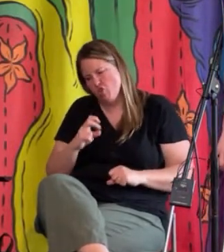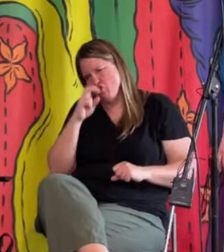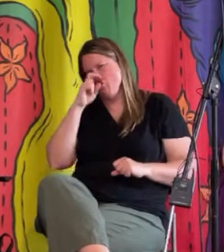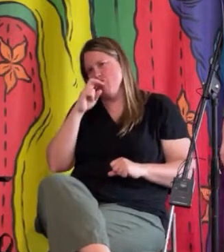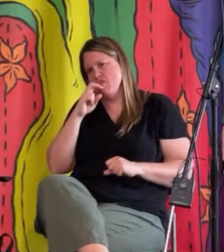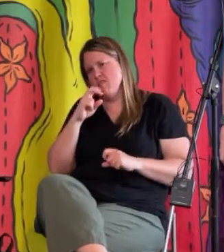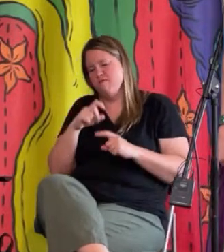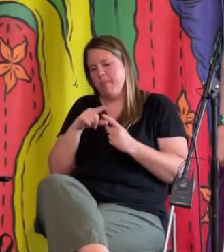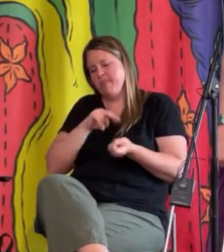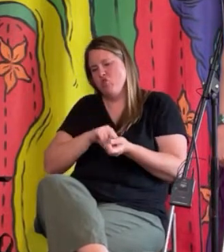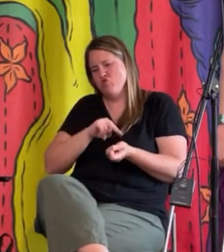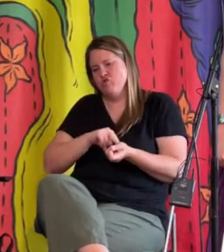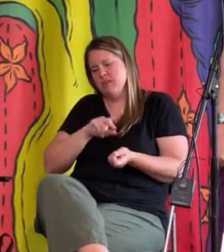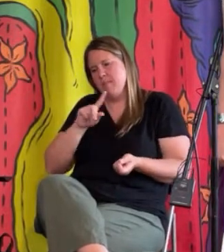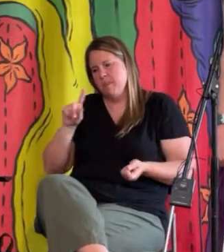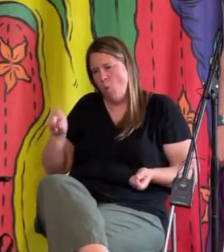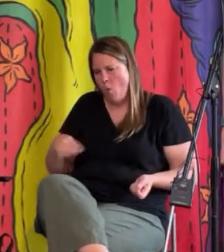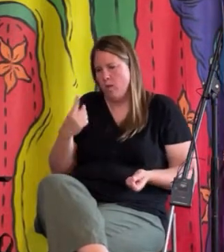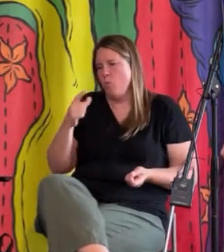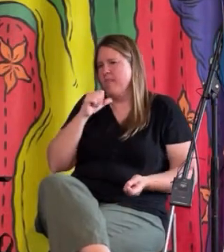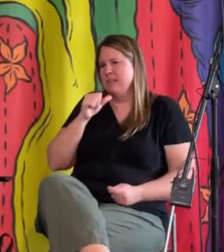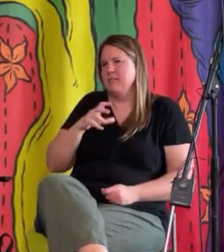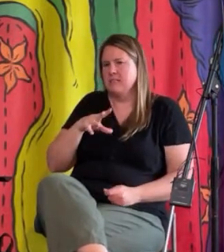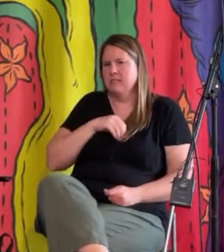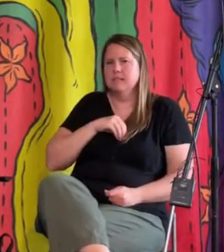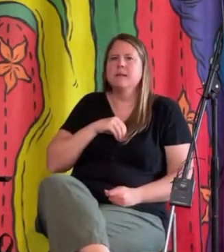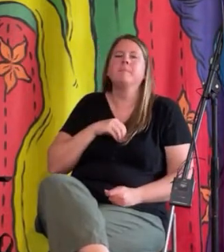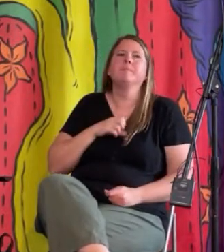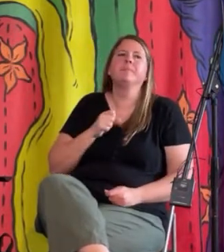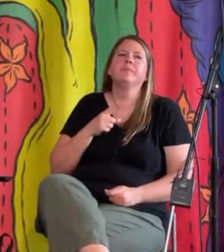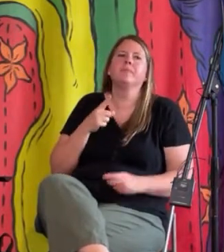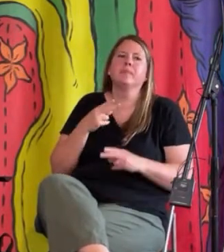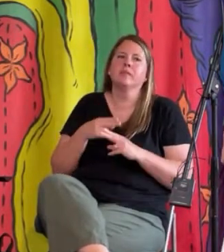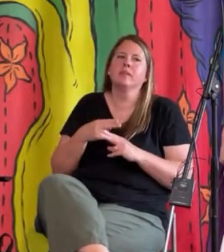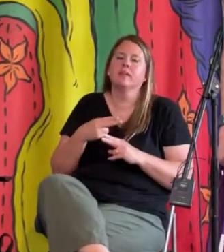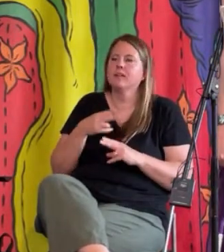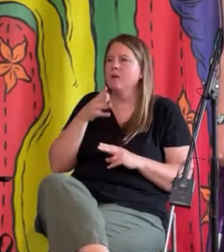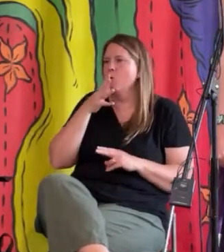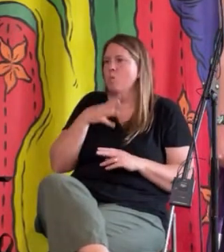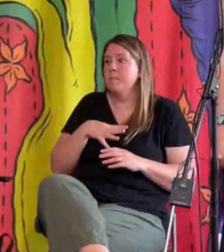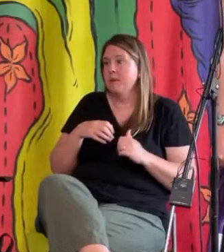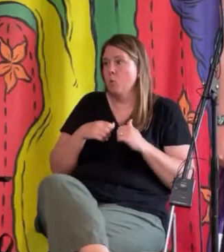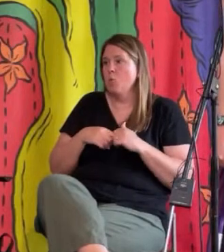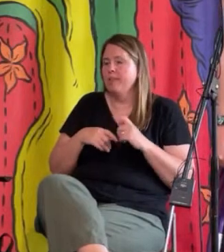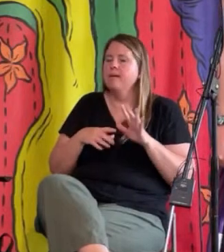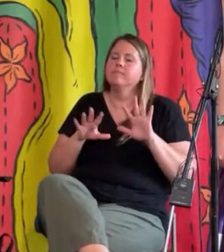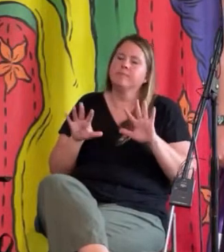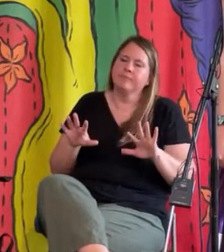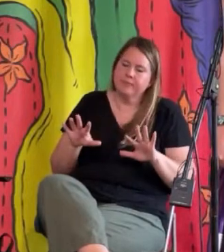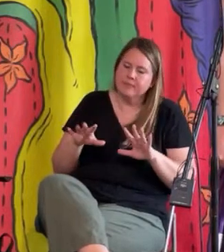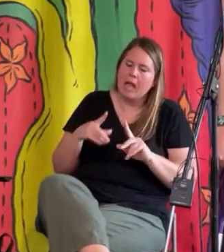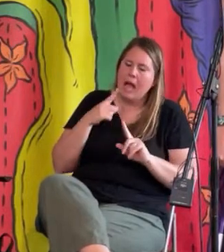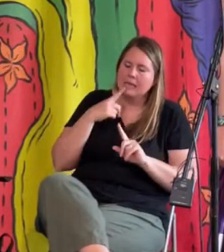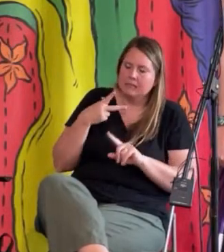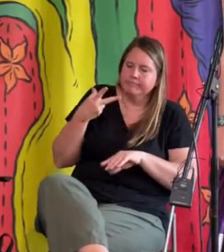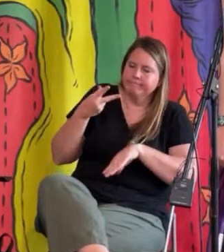I'm apparently the only one who doesn't do that. So this is called Woman with Amputation. So these I get monthly